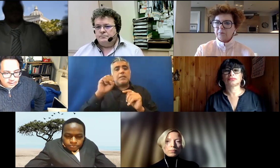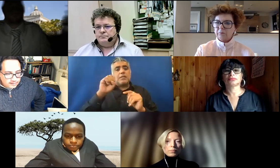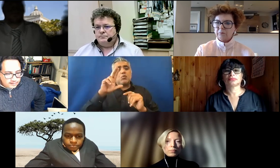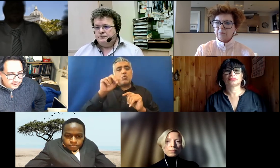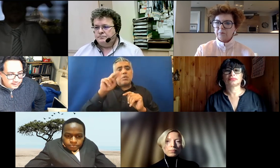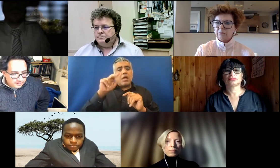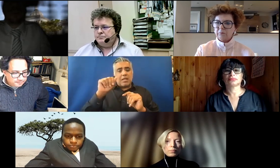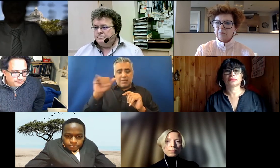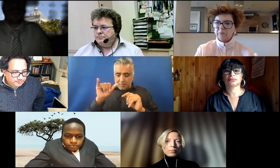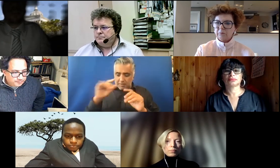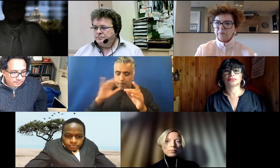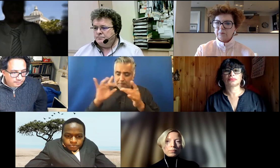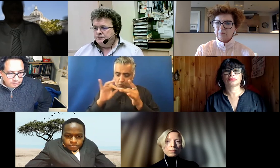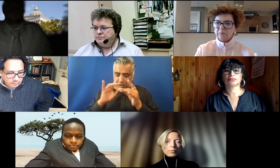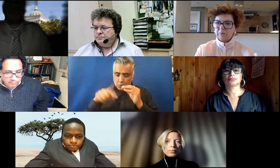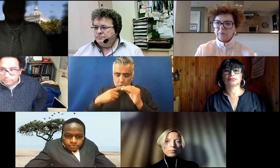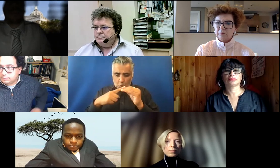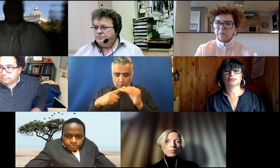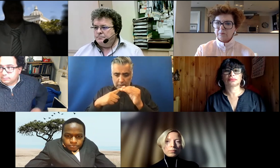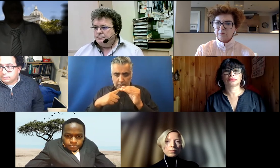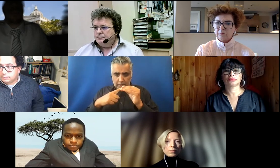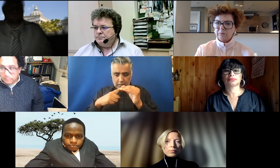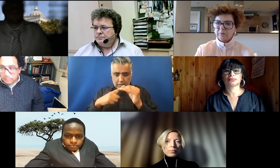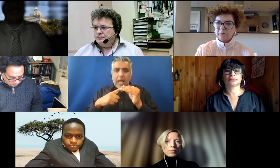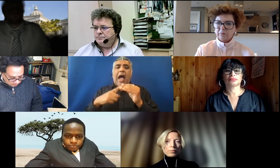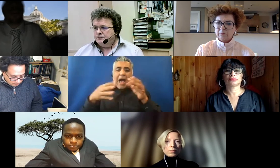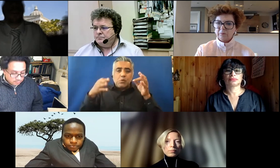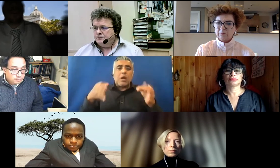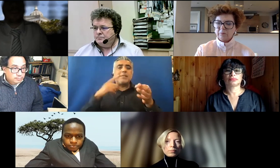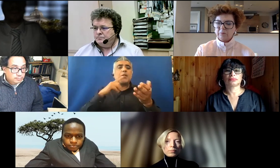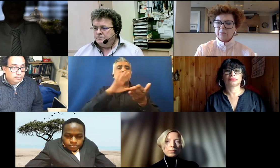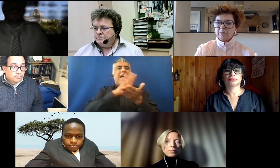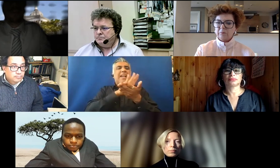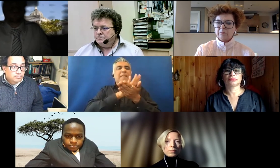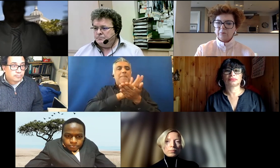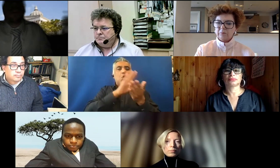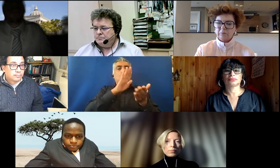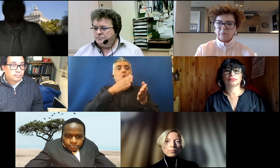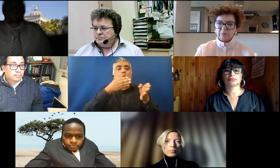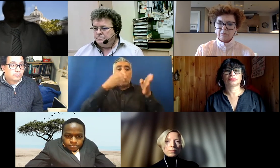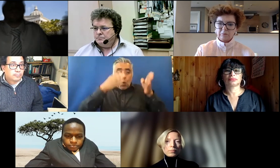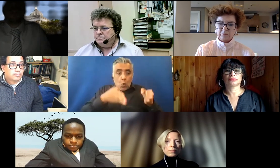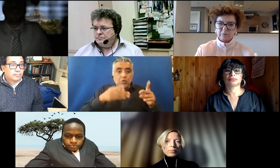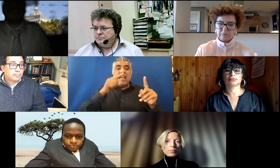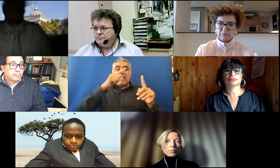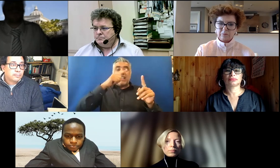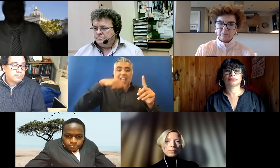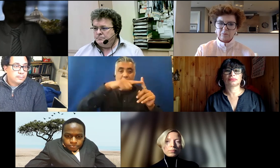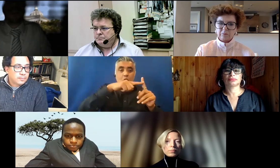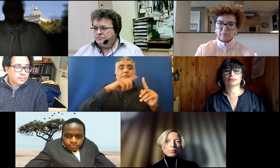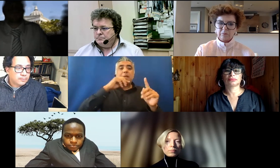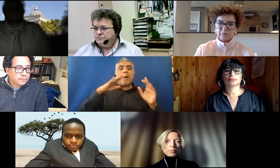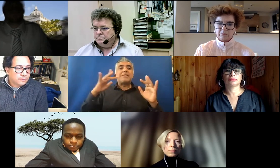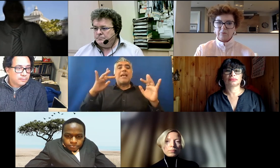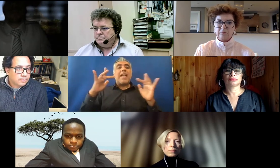mentioning about, you know, just making sure that academics are a bit more staying in touch with